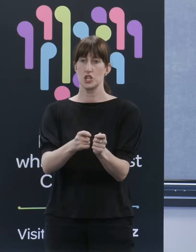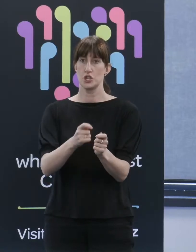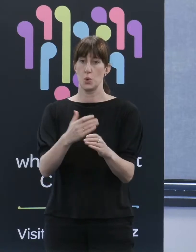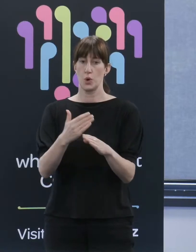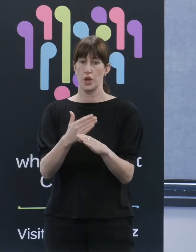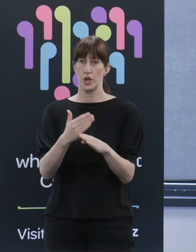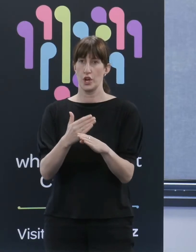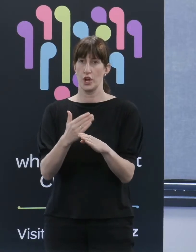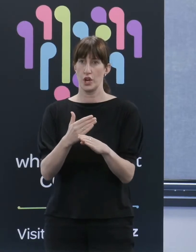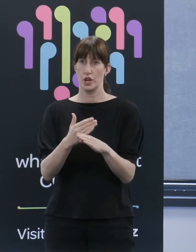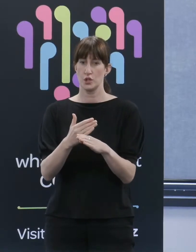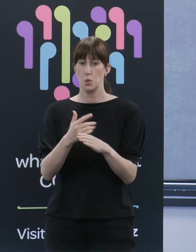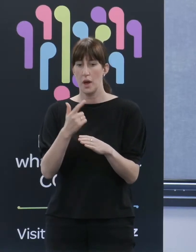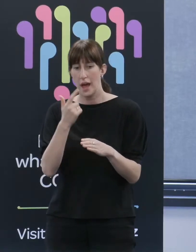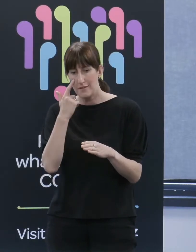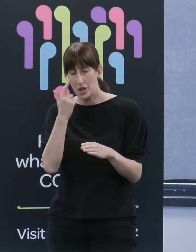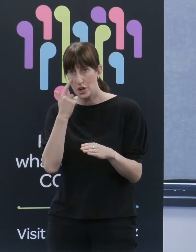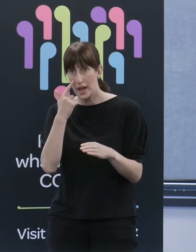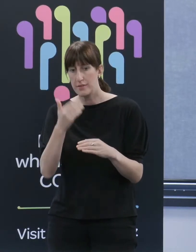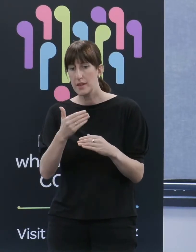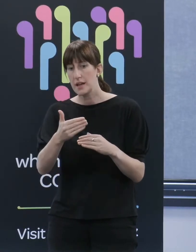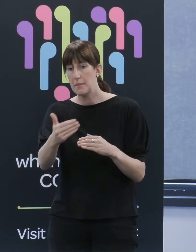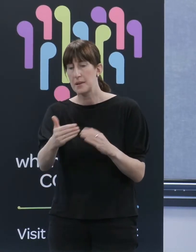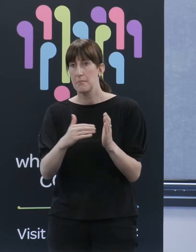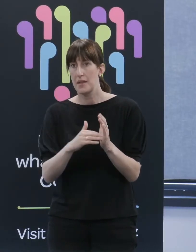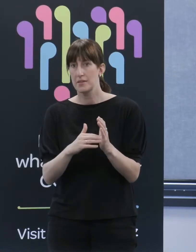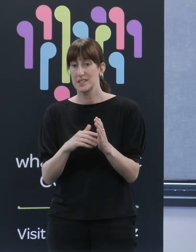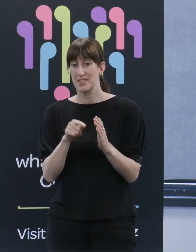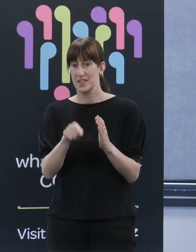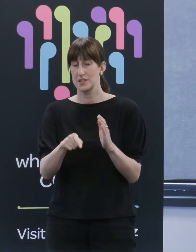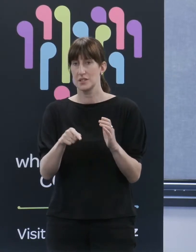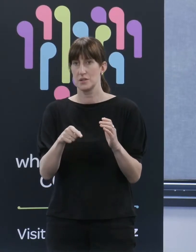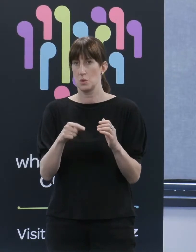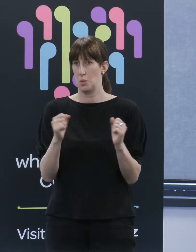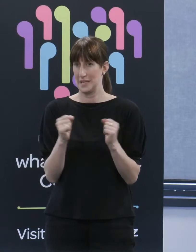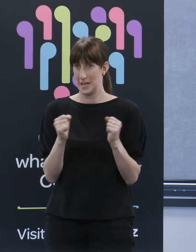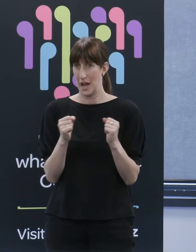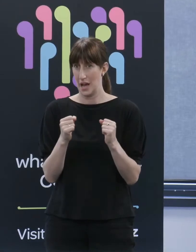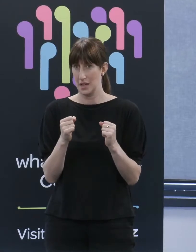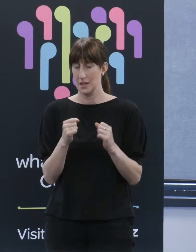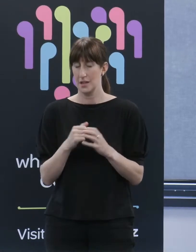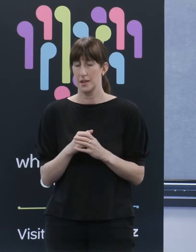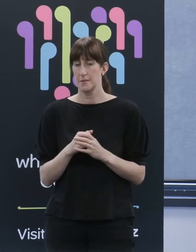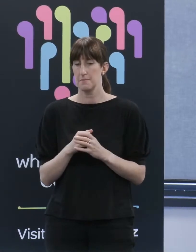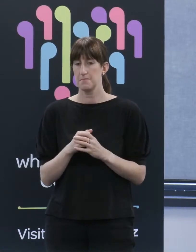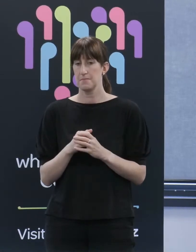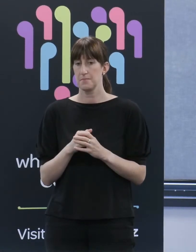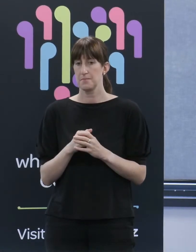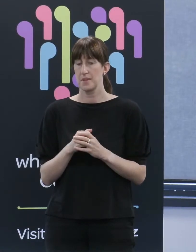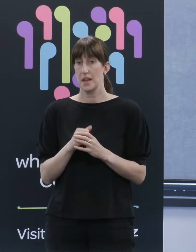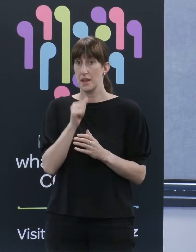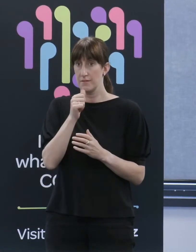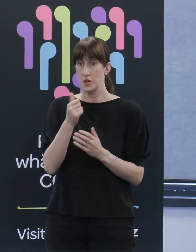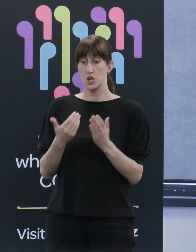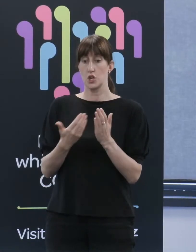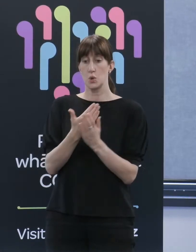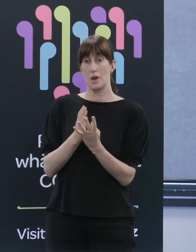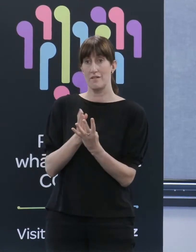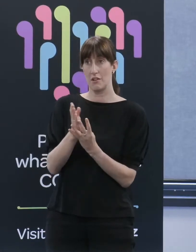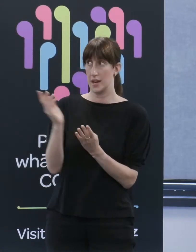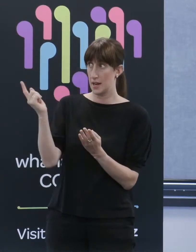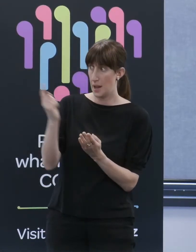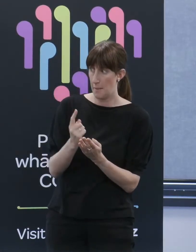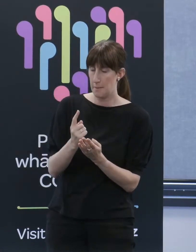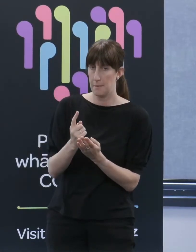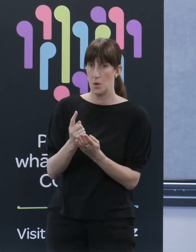ahead beyond winter to start to understand what some of the potential outcomes of a new variant might be they